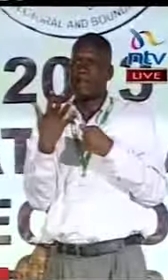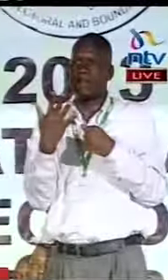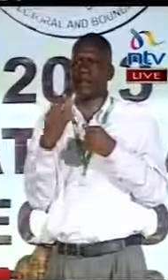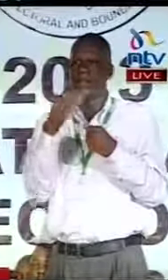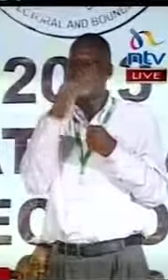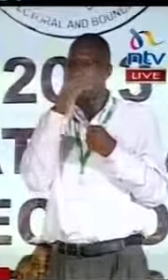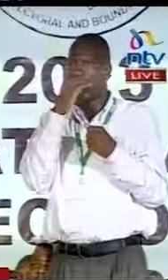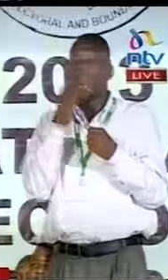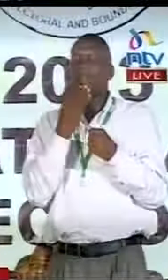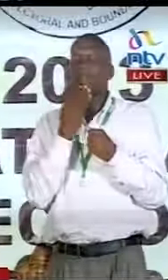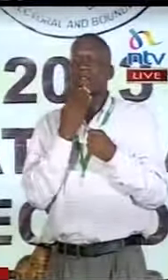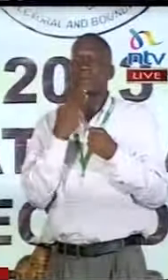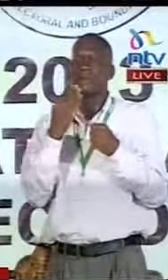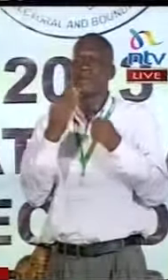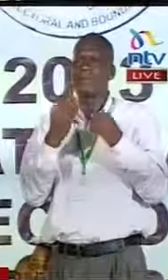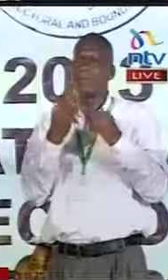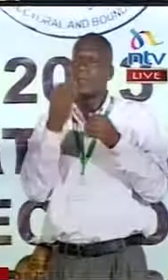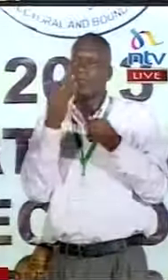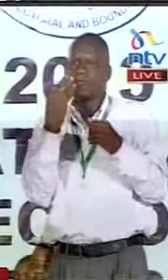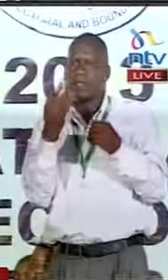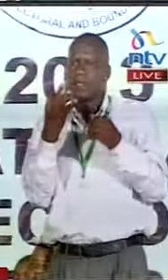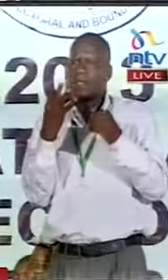65. Musalia Mudavadi,